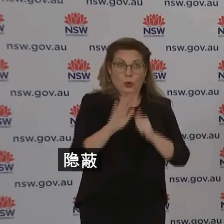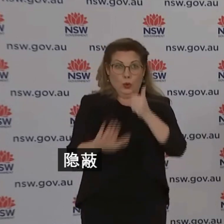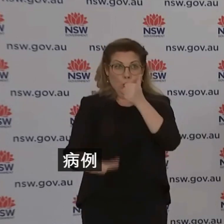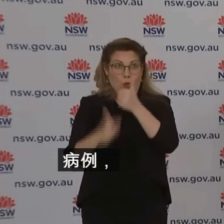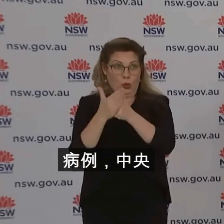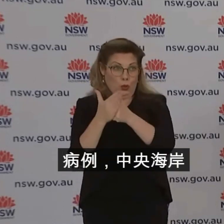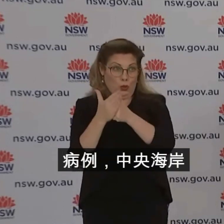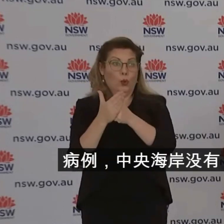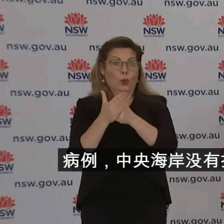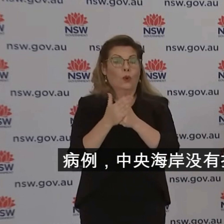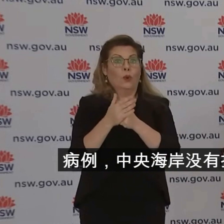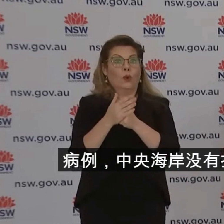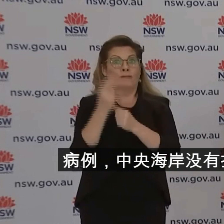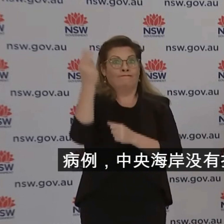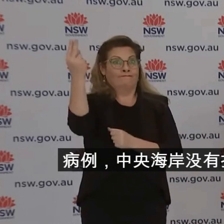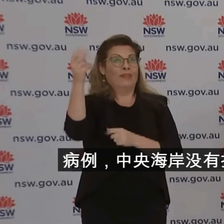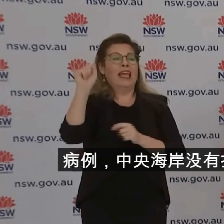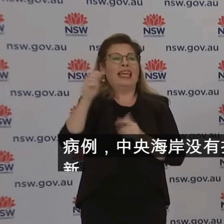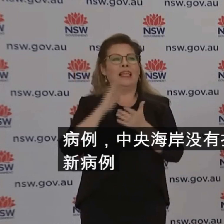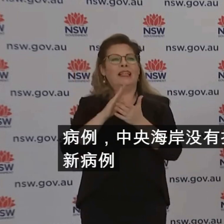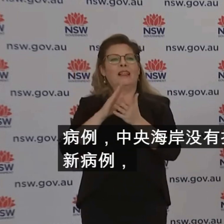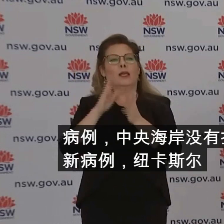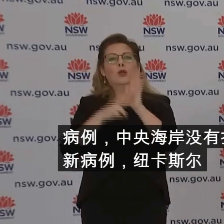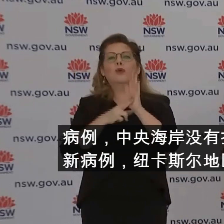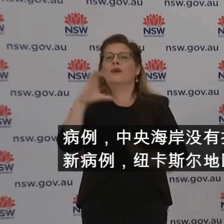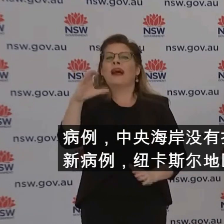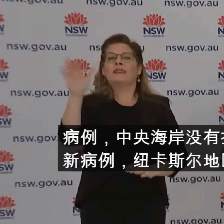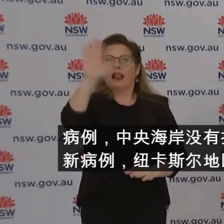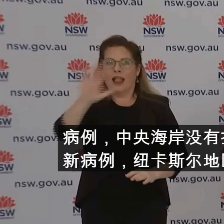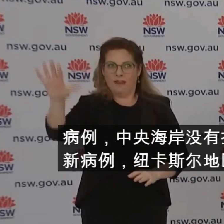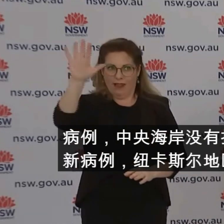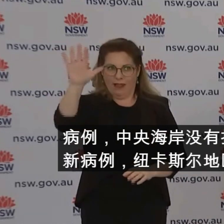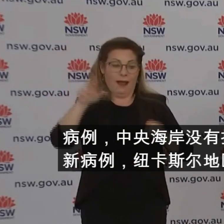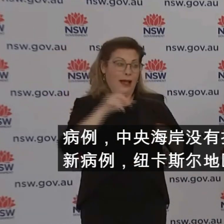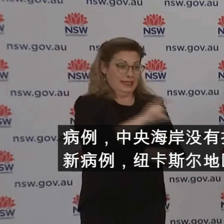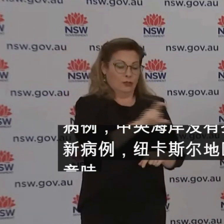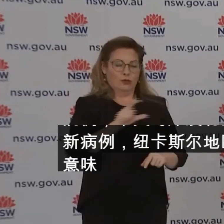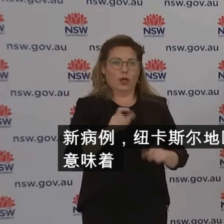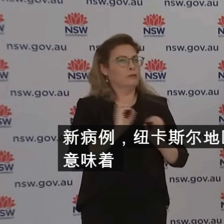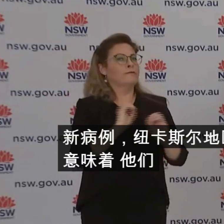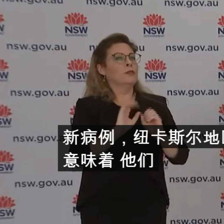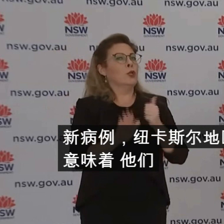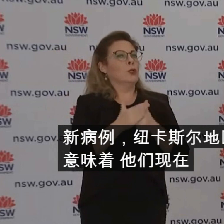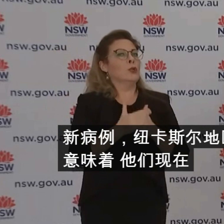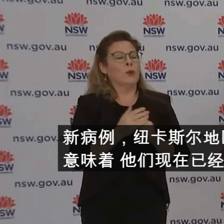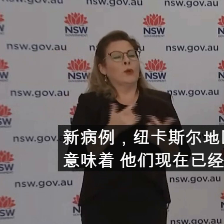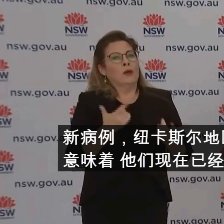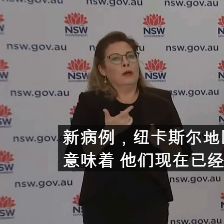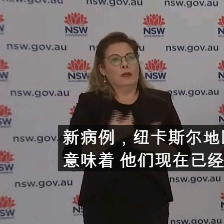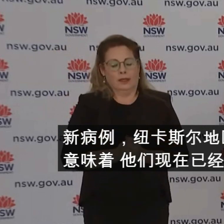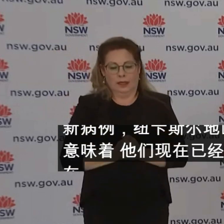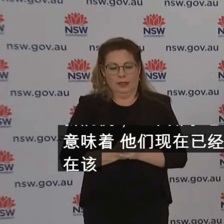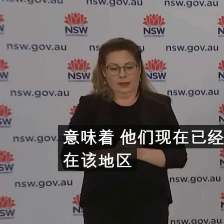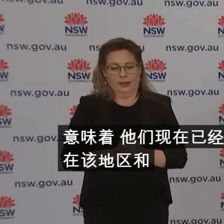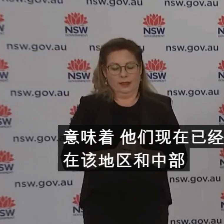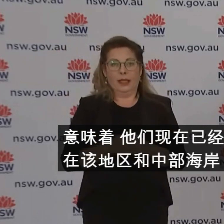new cases reported from Central Coast. The 2 new cases in the Newcastle area mean that there have now been 7